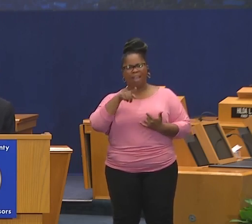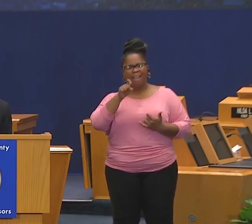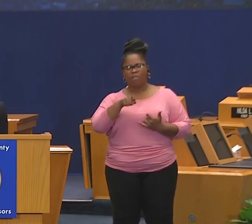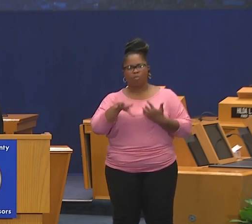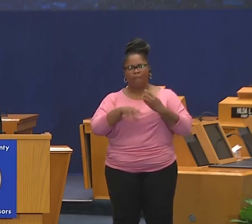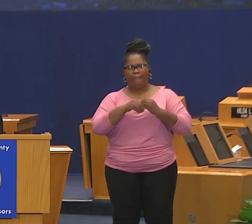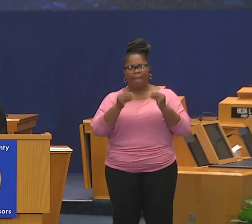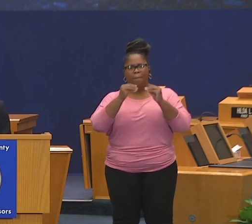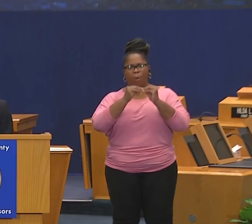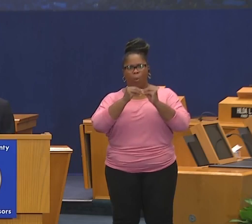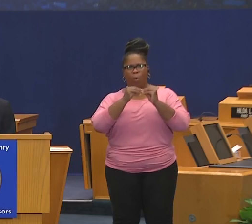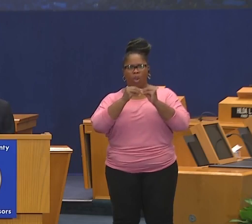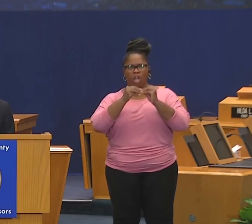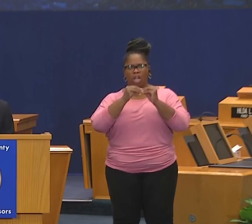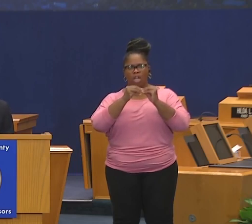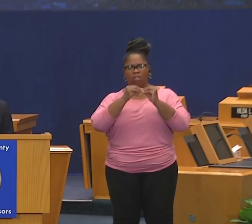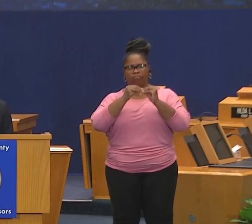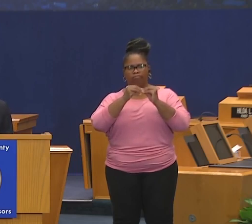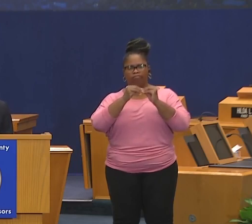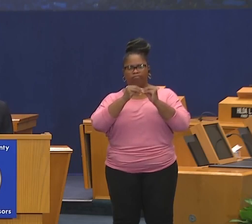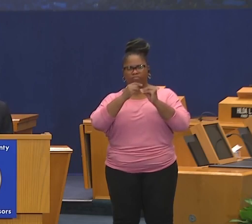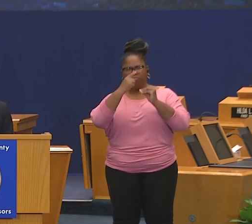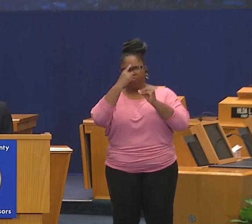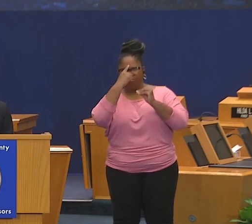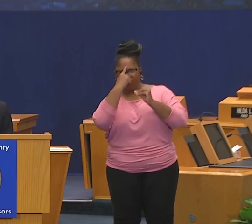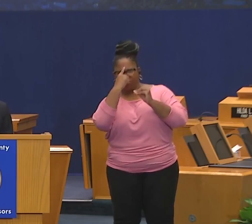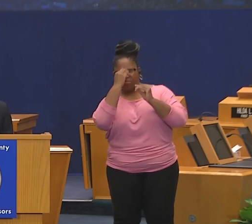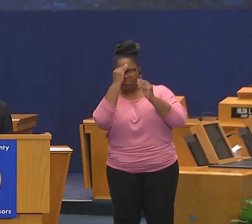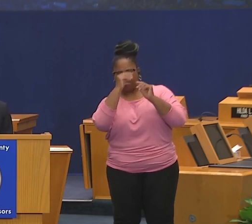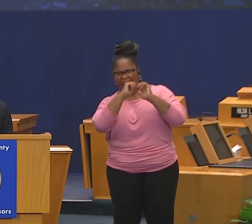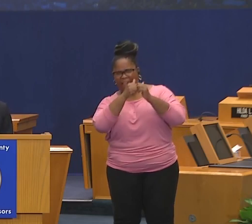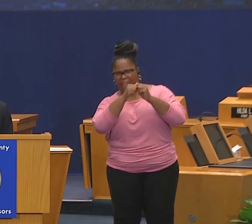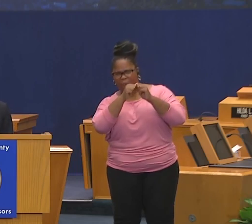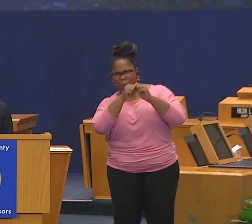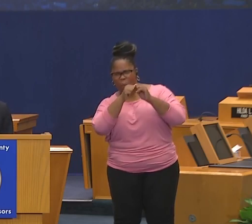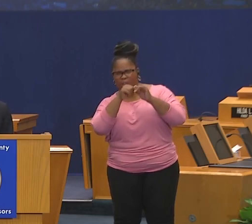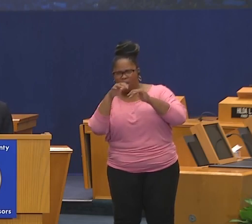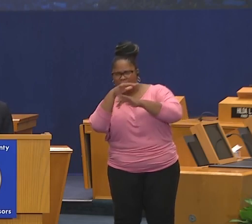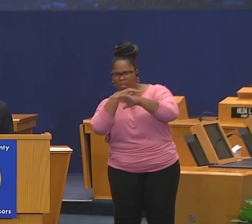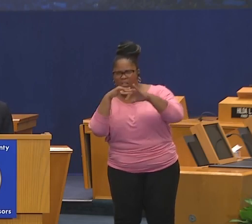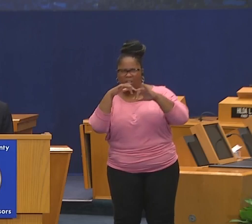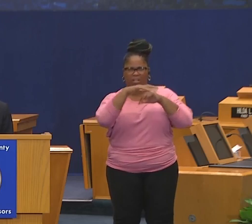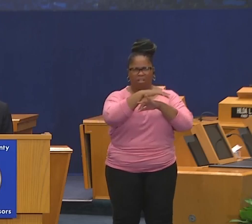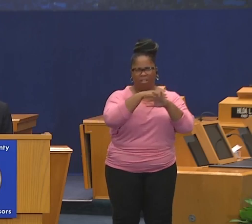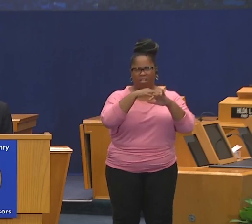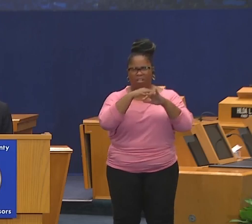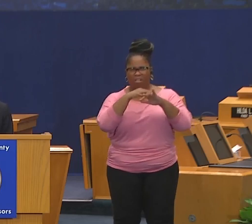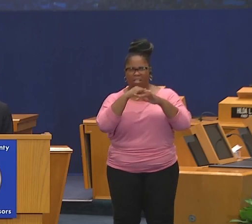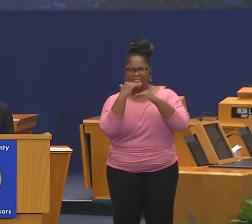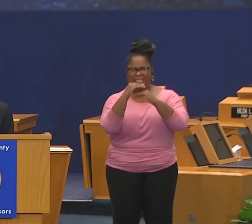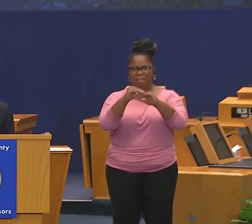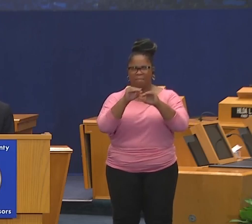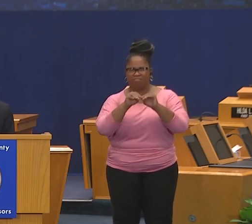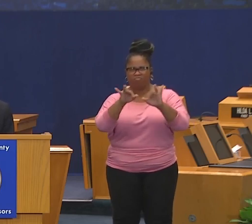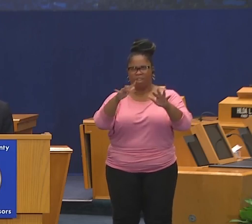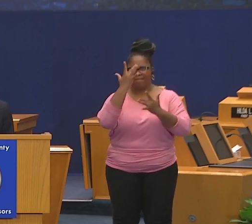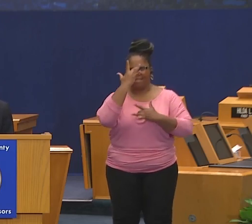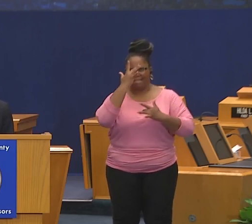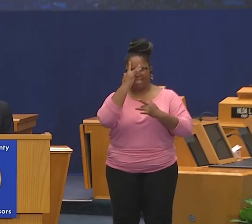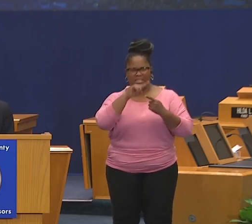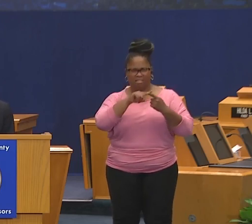could preclude the spread of diseases by people being in close contact with one another. With regard to your